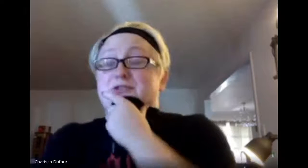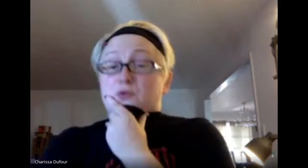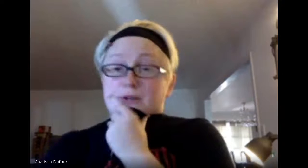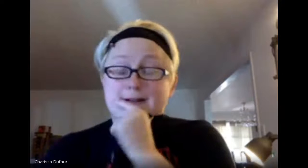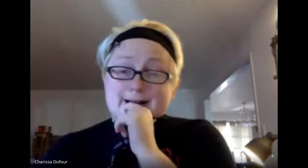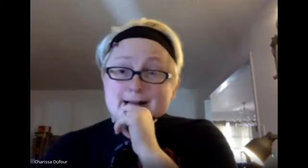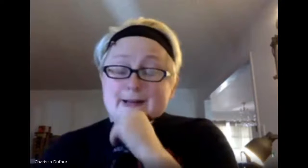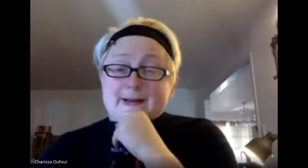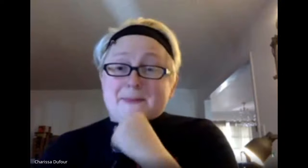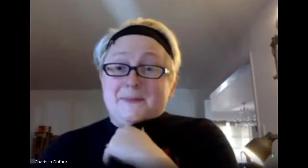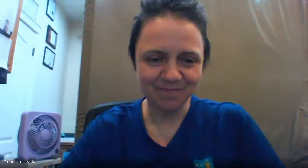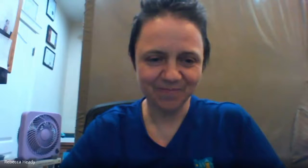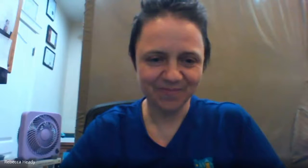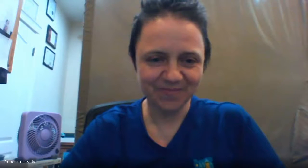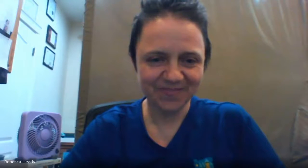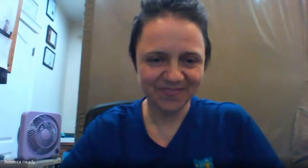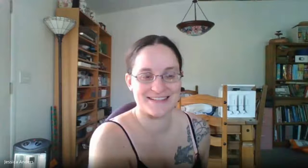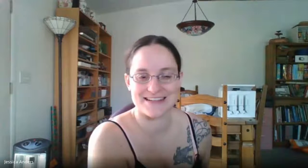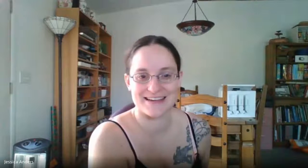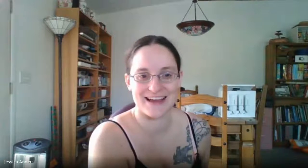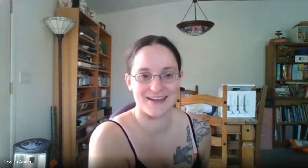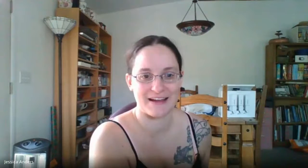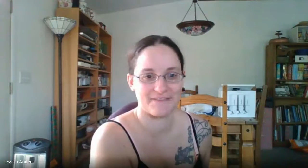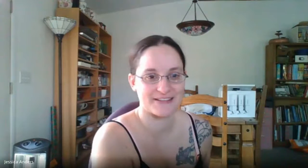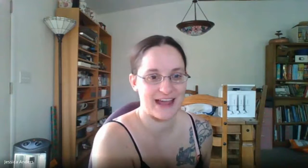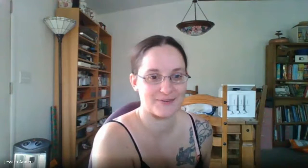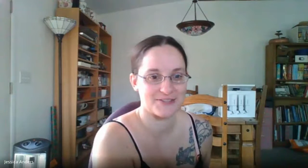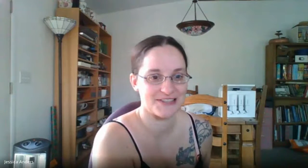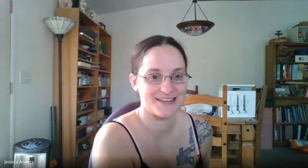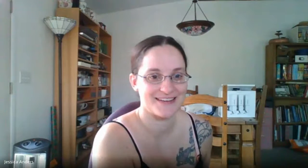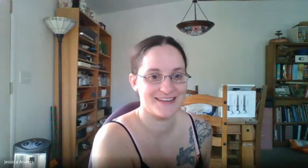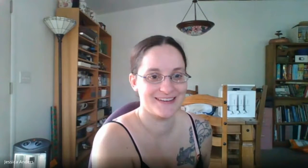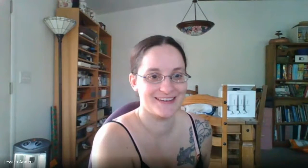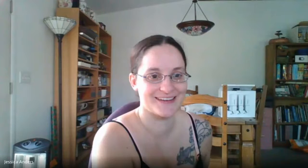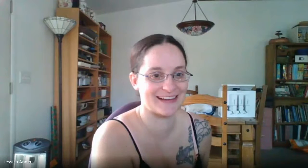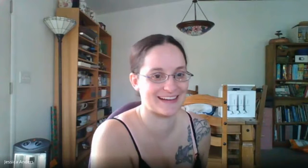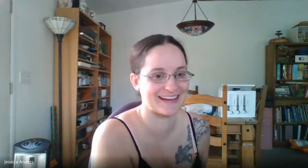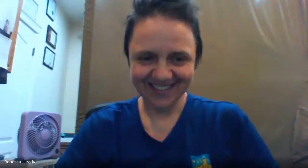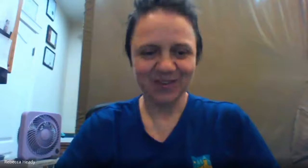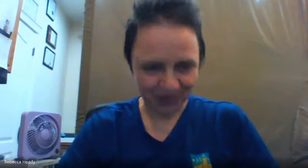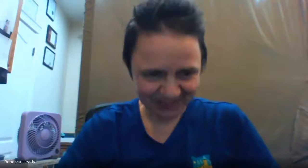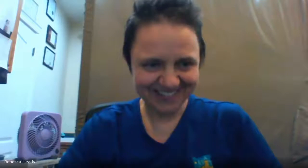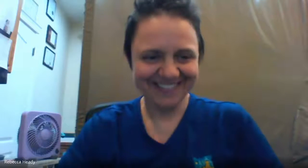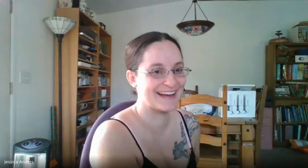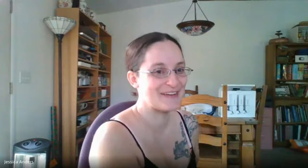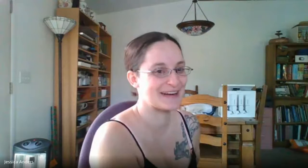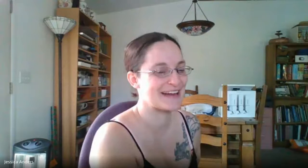school. That's fine. I see it as I fix house. Okay. But I don't